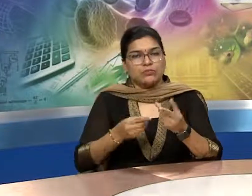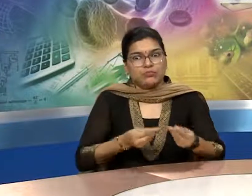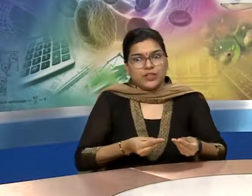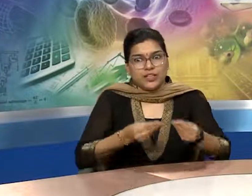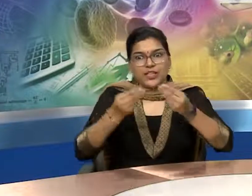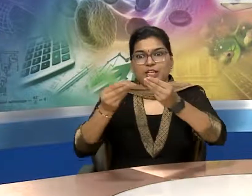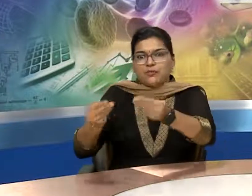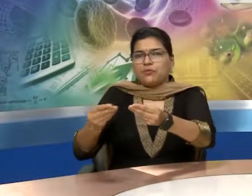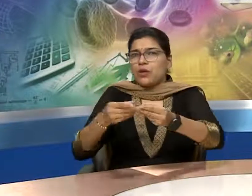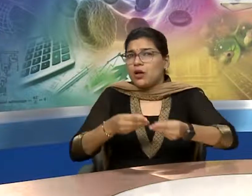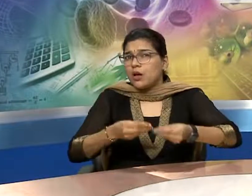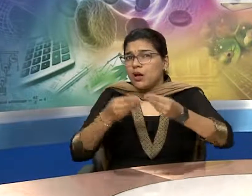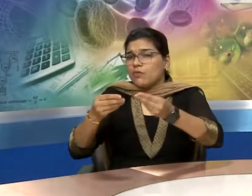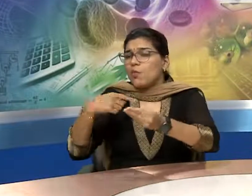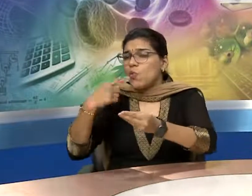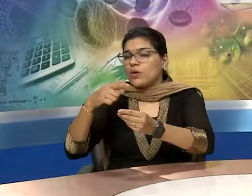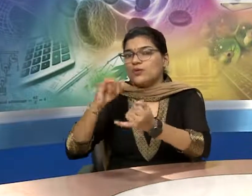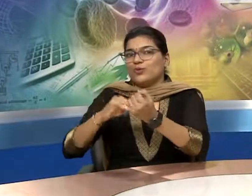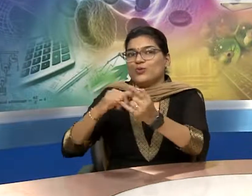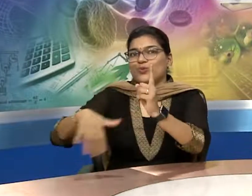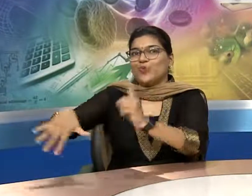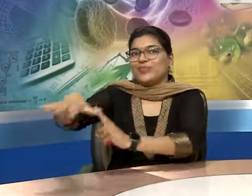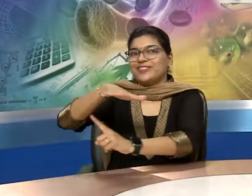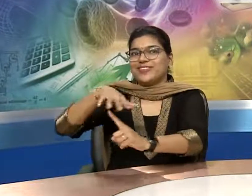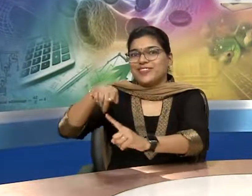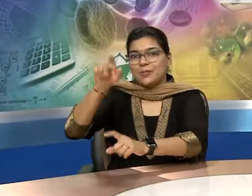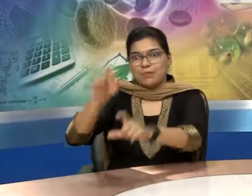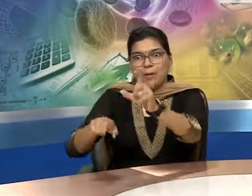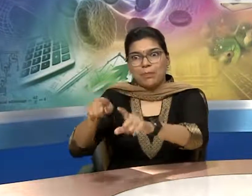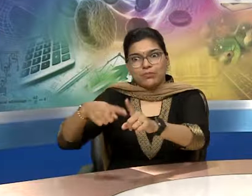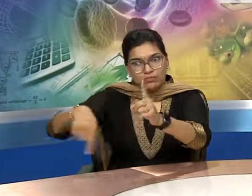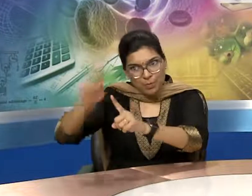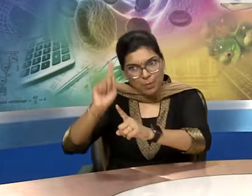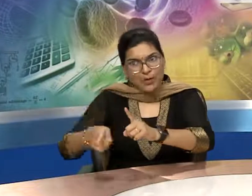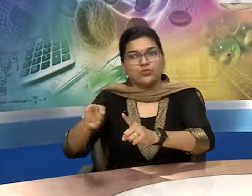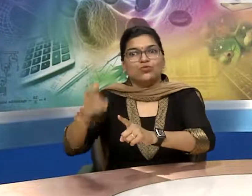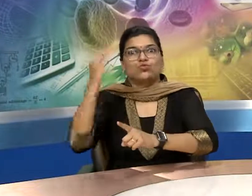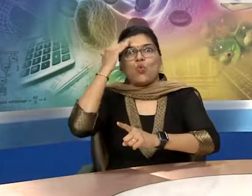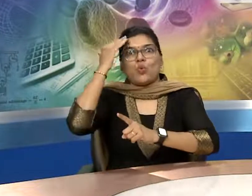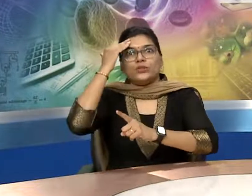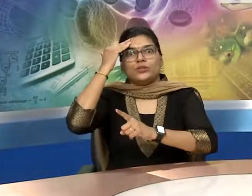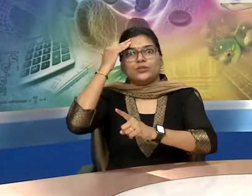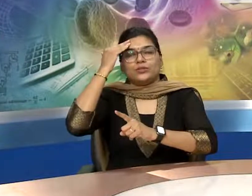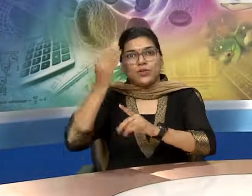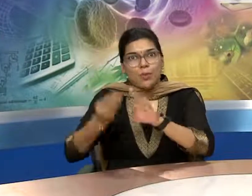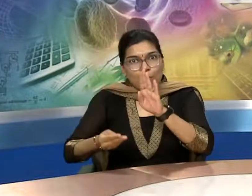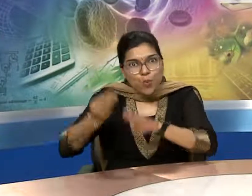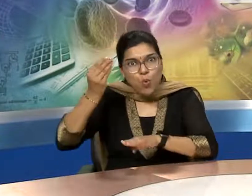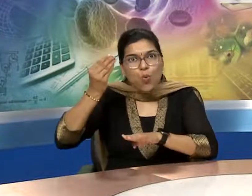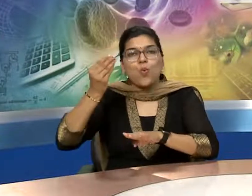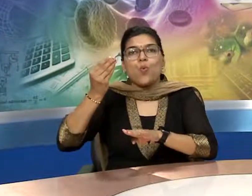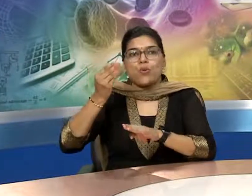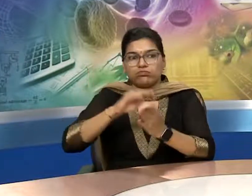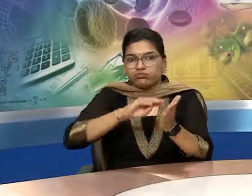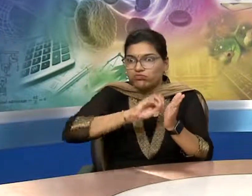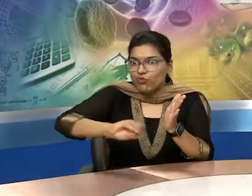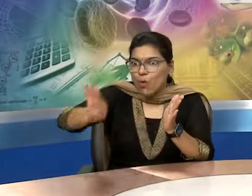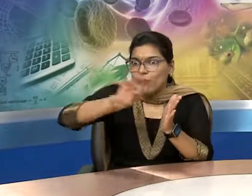Here we are talking about the purpose of libraries. Why do we use library? What is the